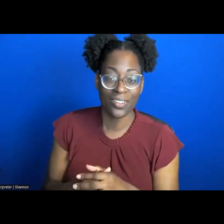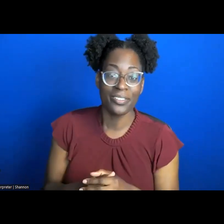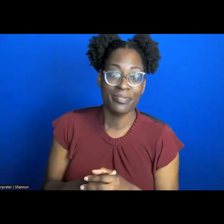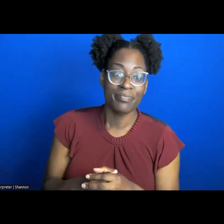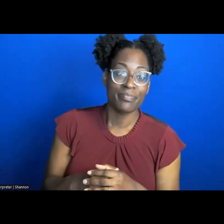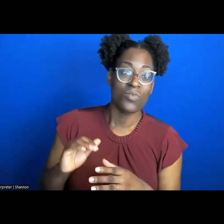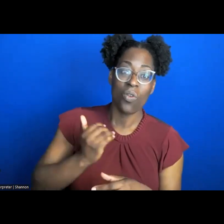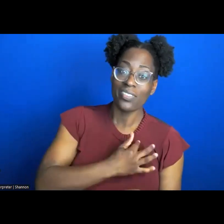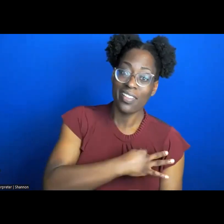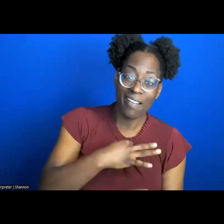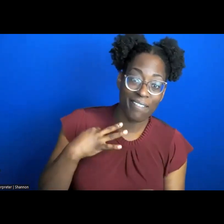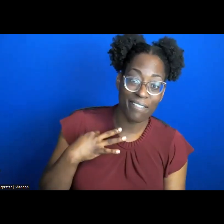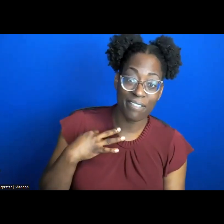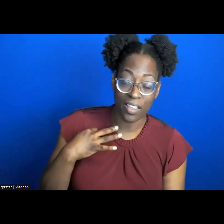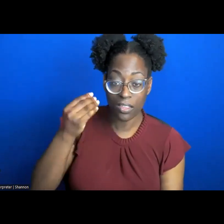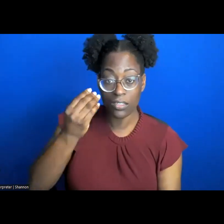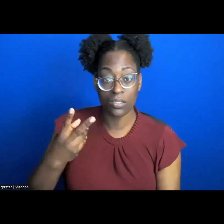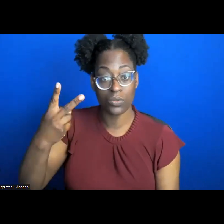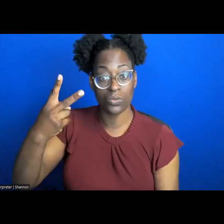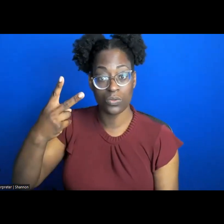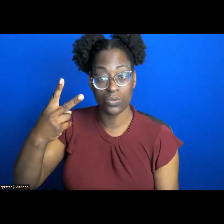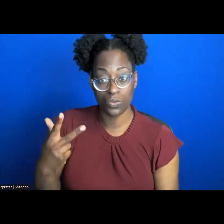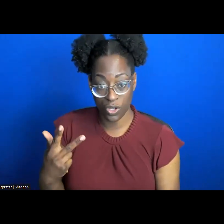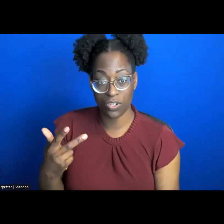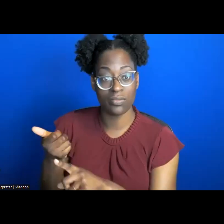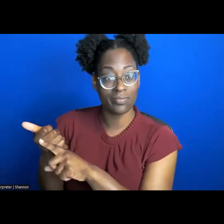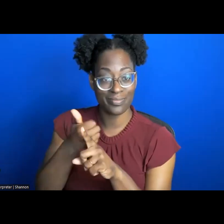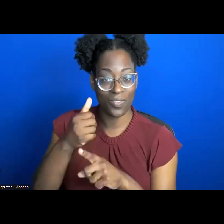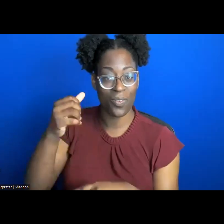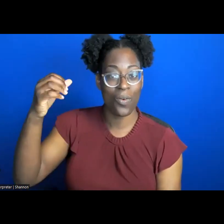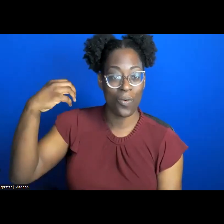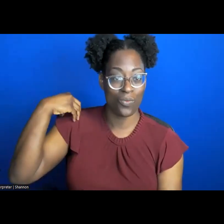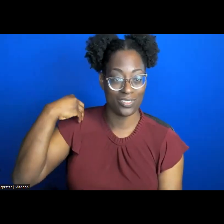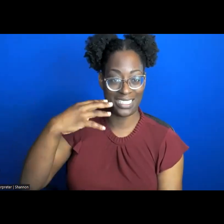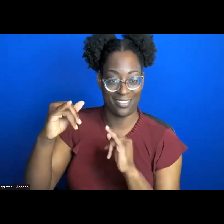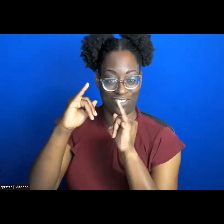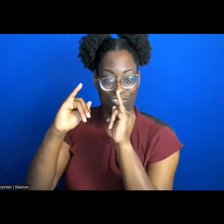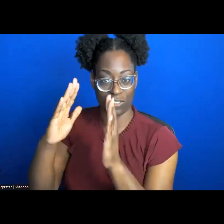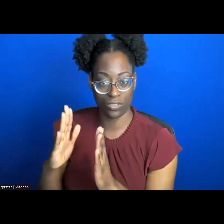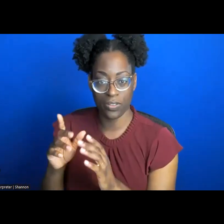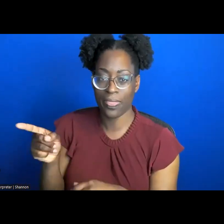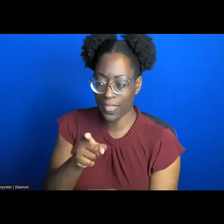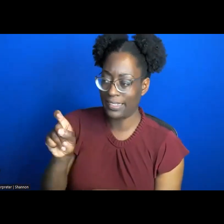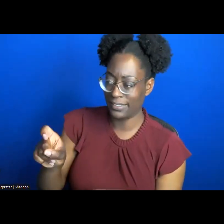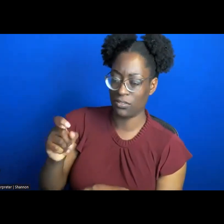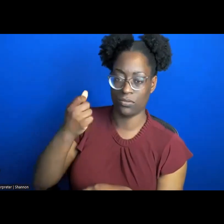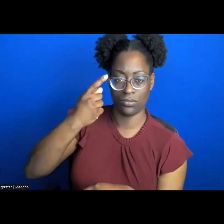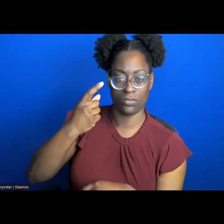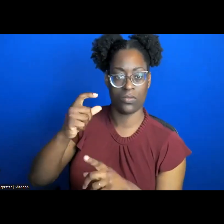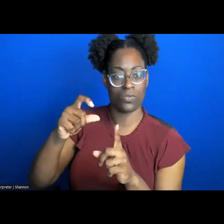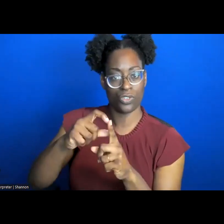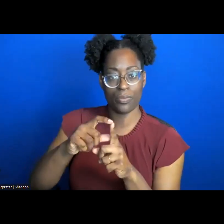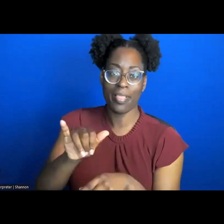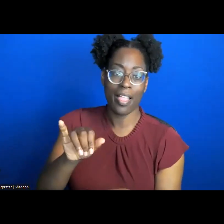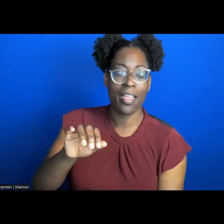bias, both implicit and explicit, and racism is, and how it shows up in caregiving settings.